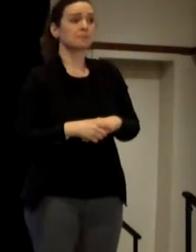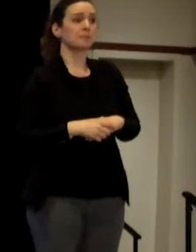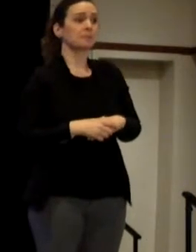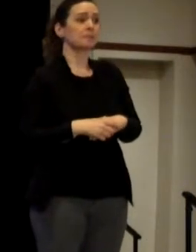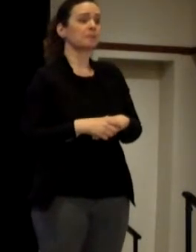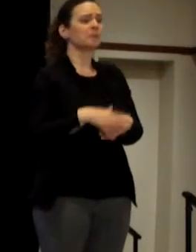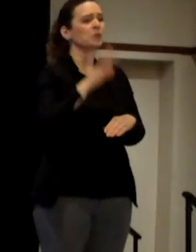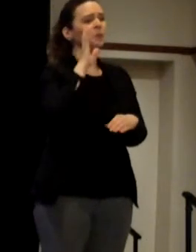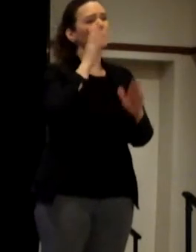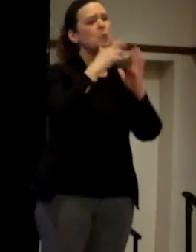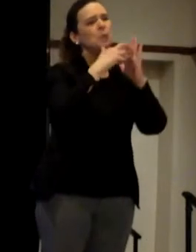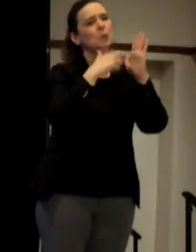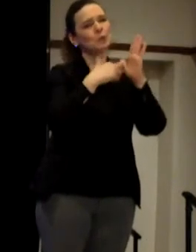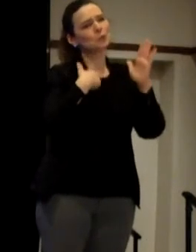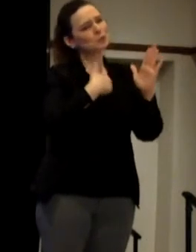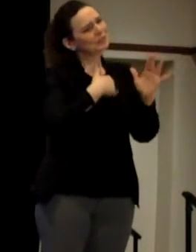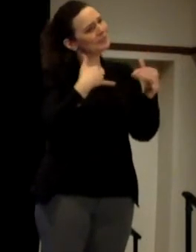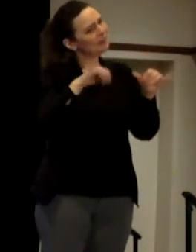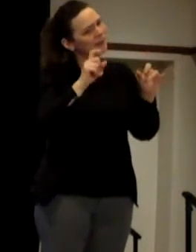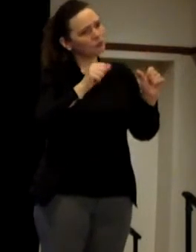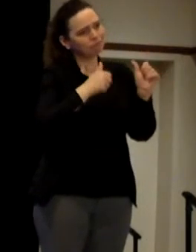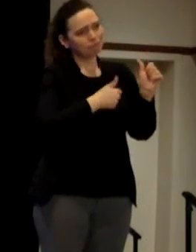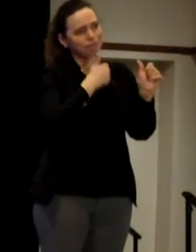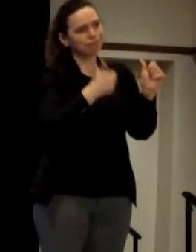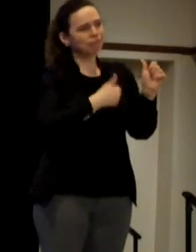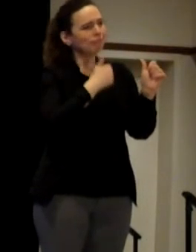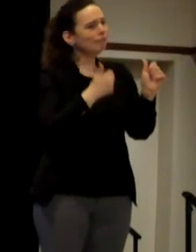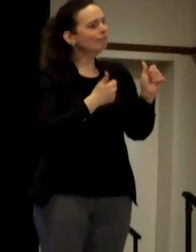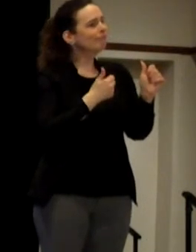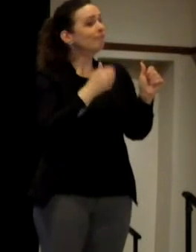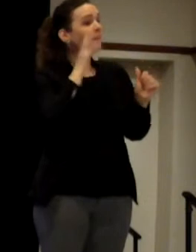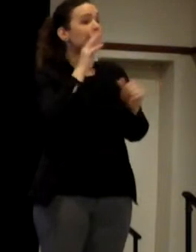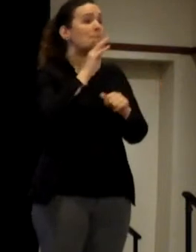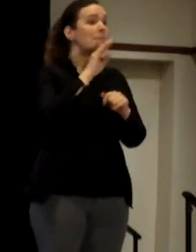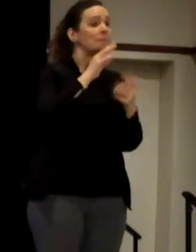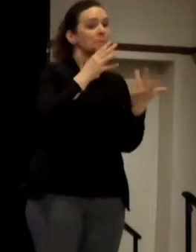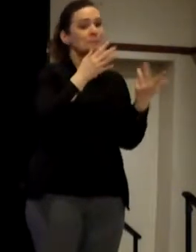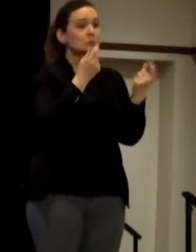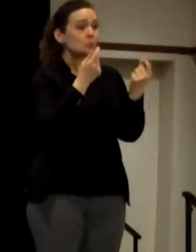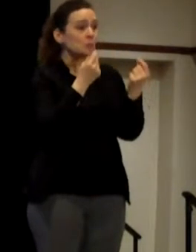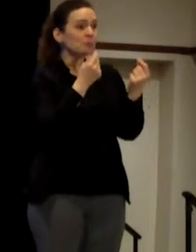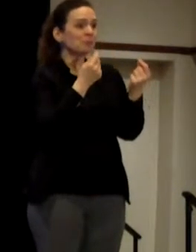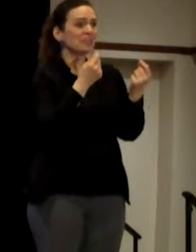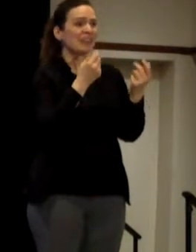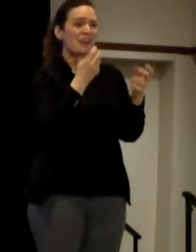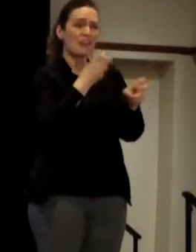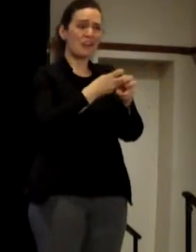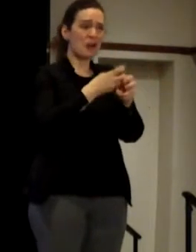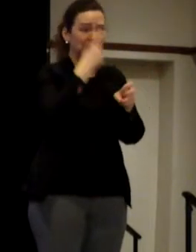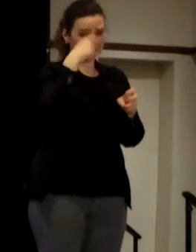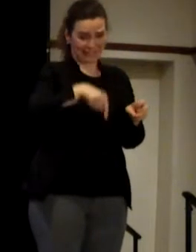way to turn on the valve, as they say. But again, it's very difficult. We've never been here,